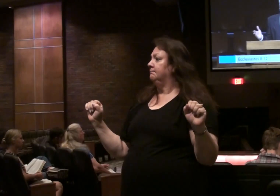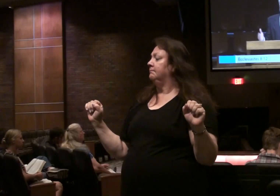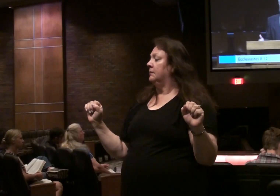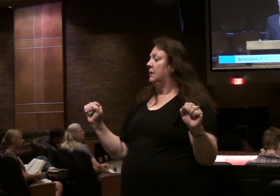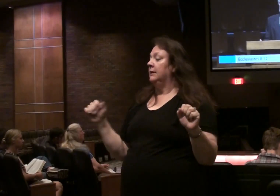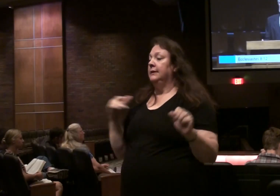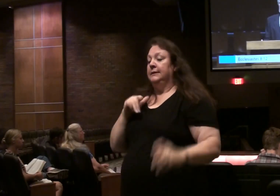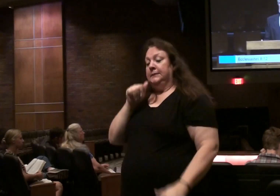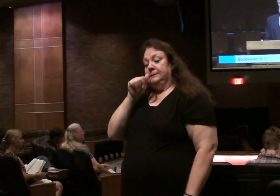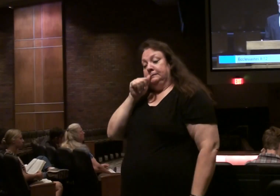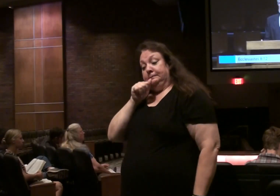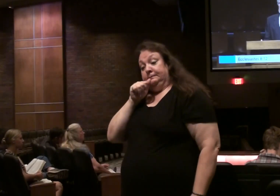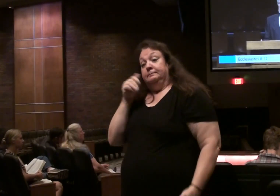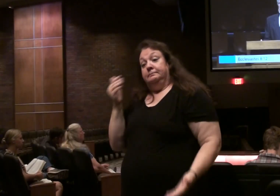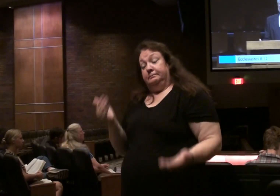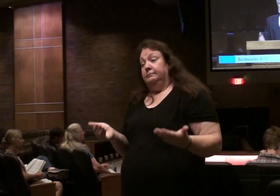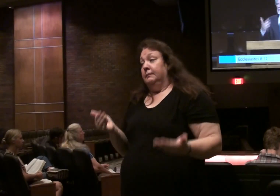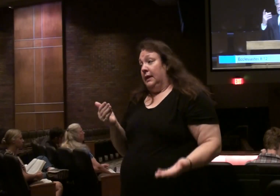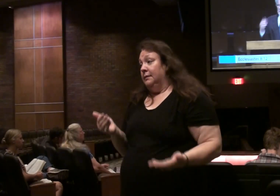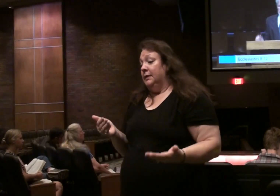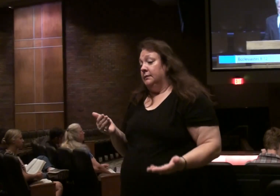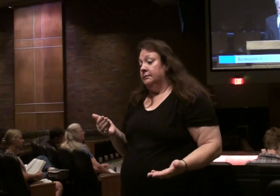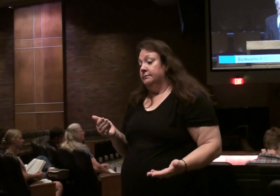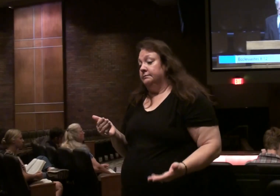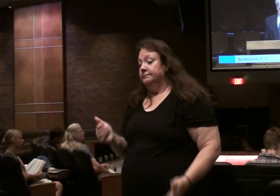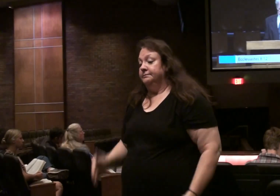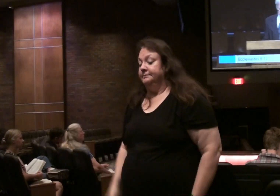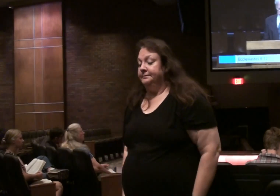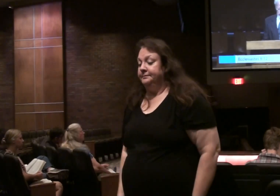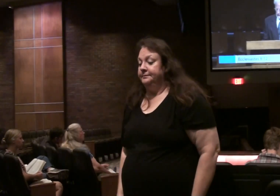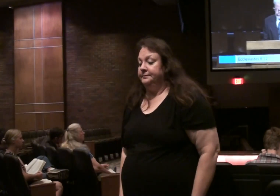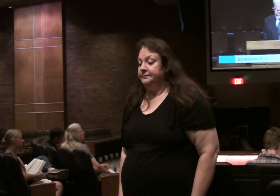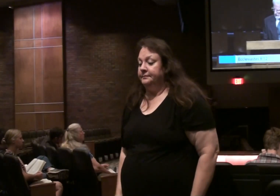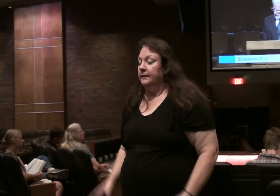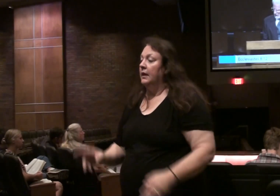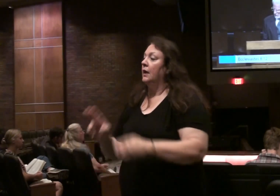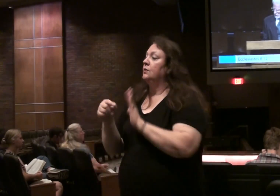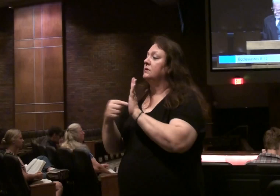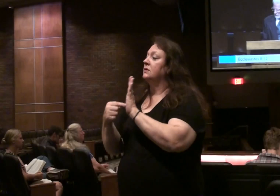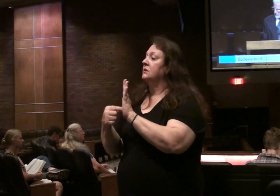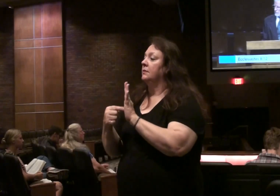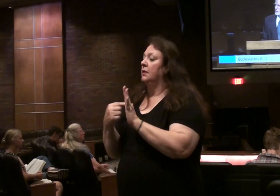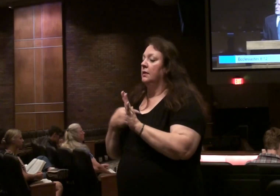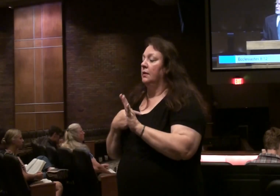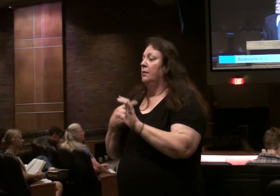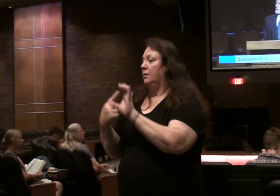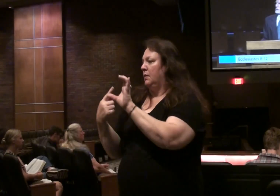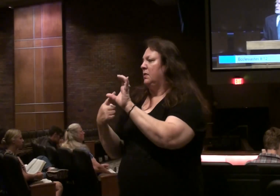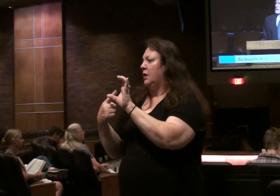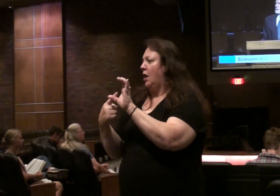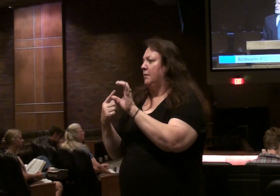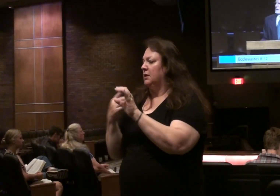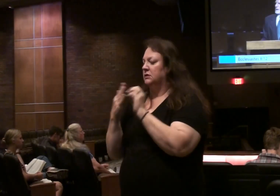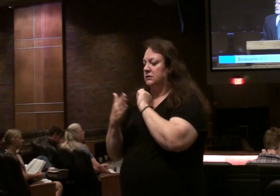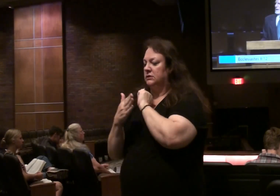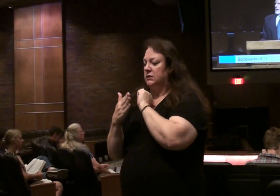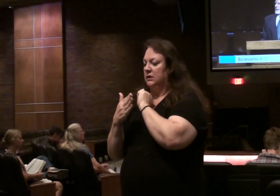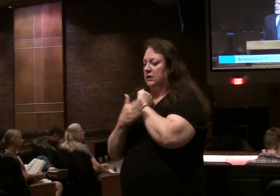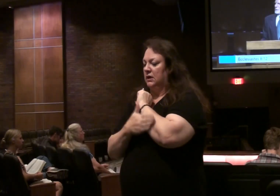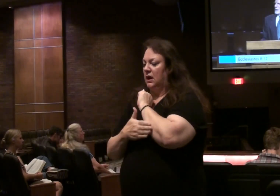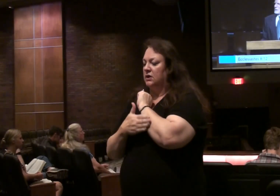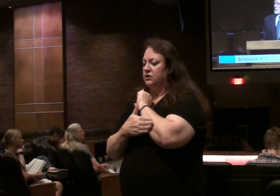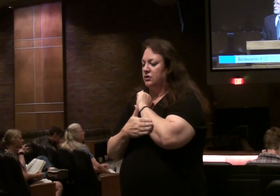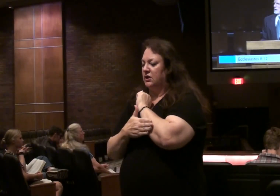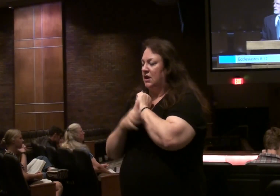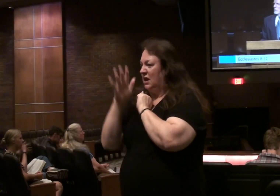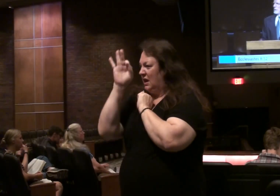and pay the price accordingly. Edward Meyer, I use this example all the time, but when we were in the communist country,